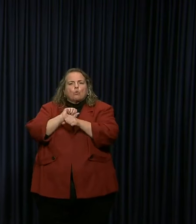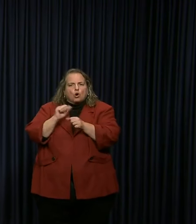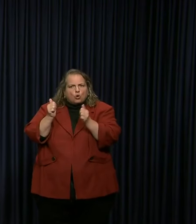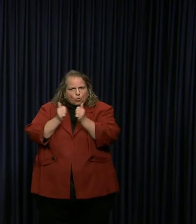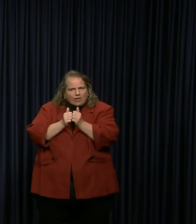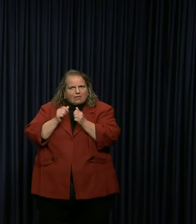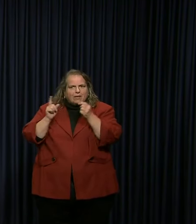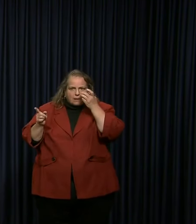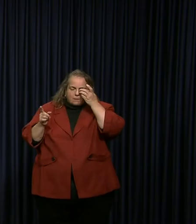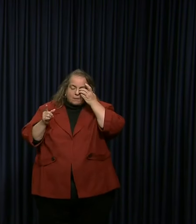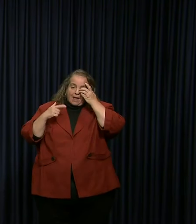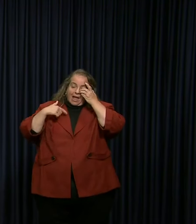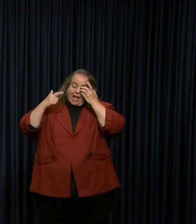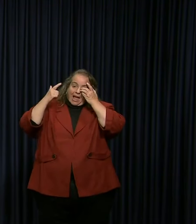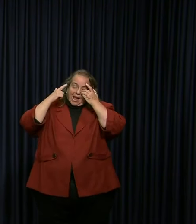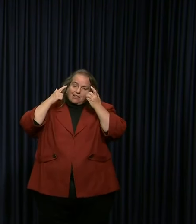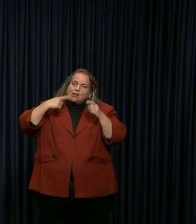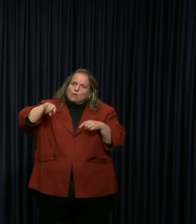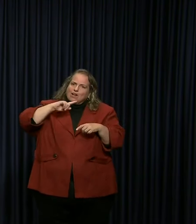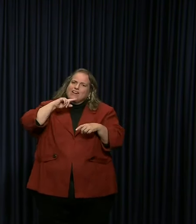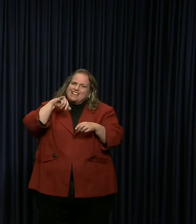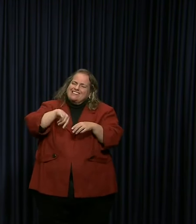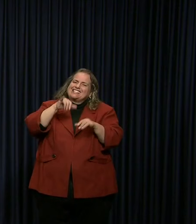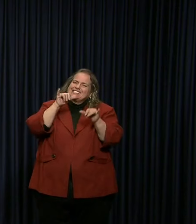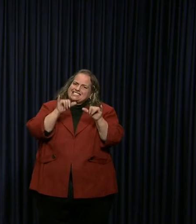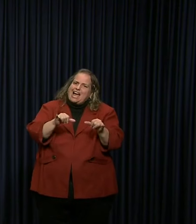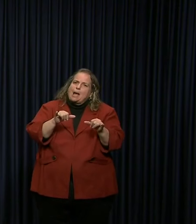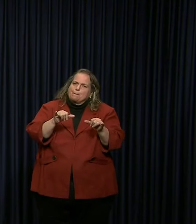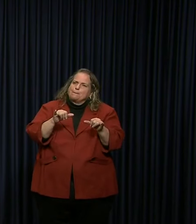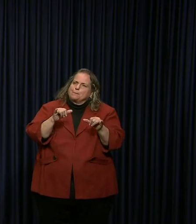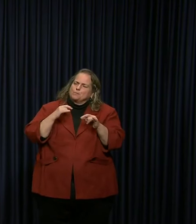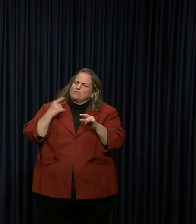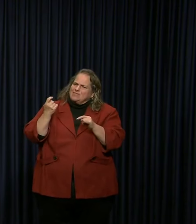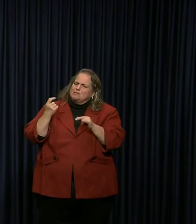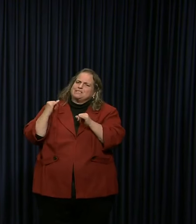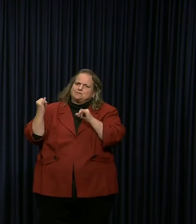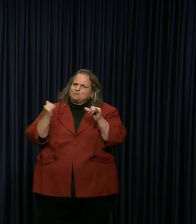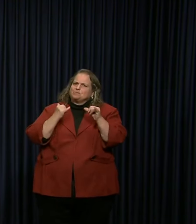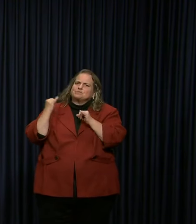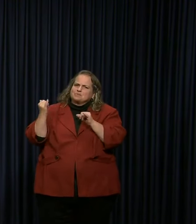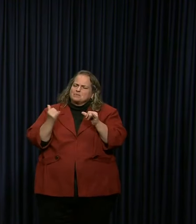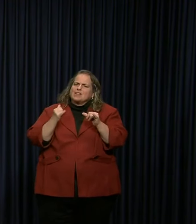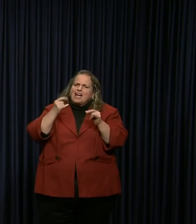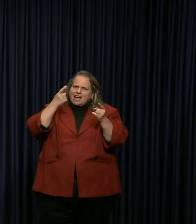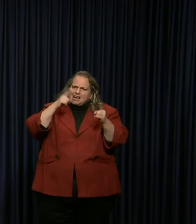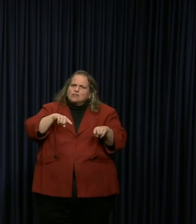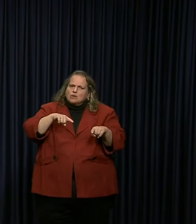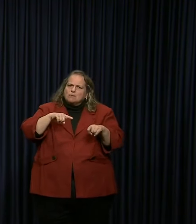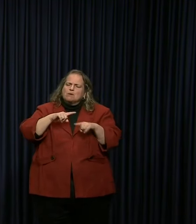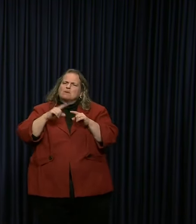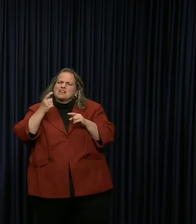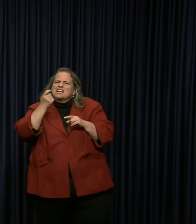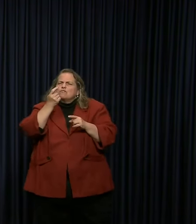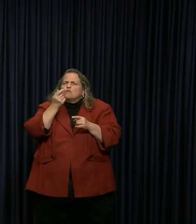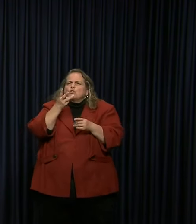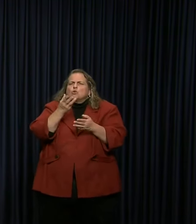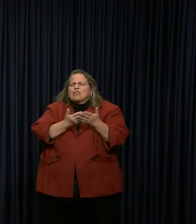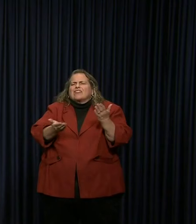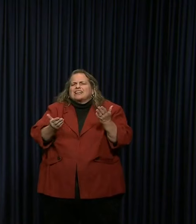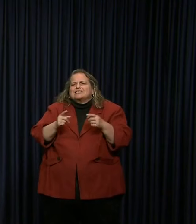with him. Again, I think we're all in the same ballpark. It's coming down to a couple of nuances. And you know,